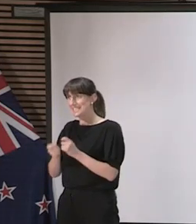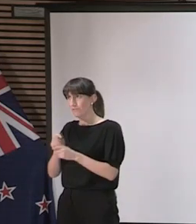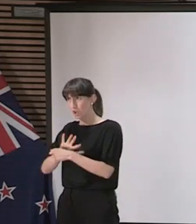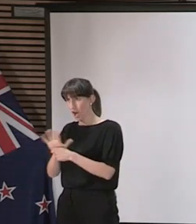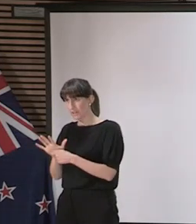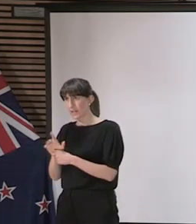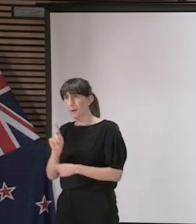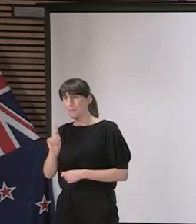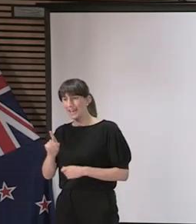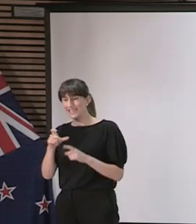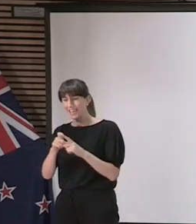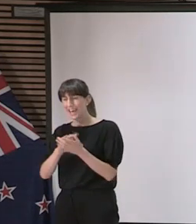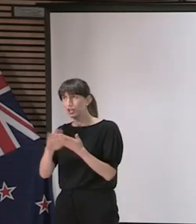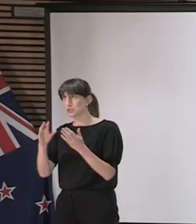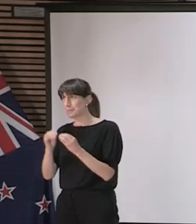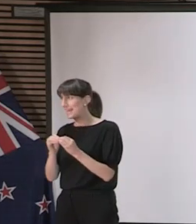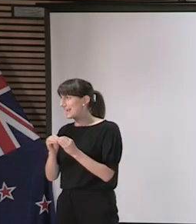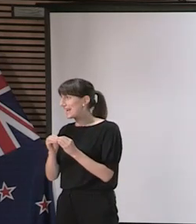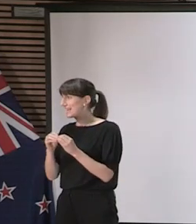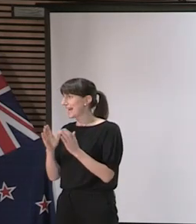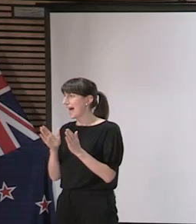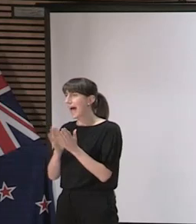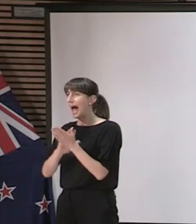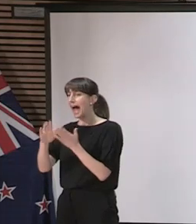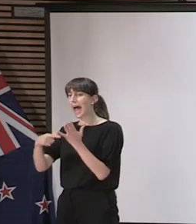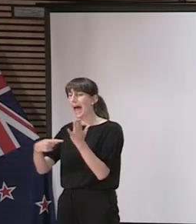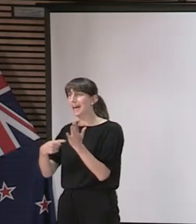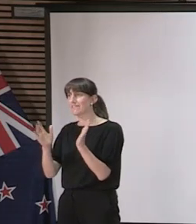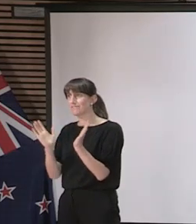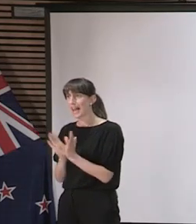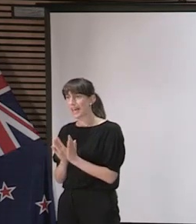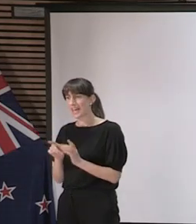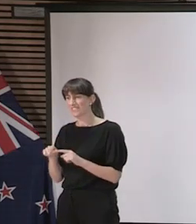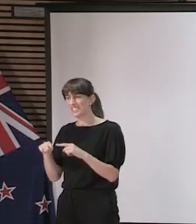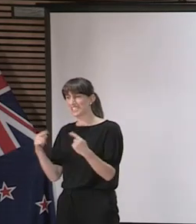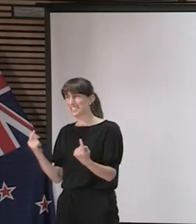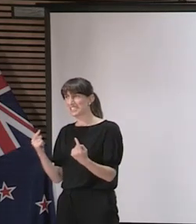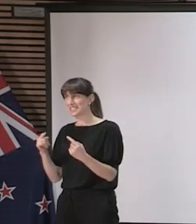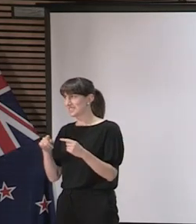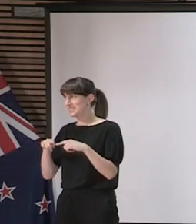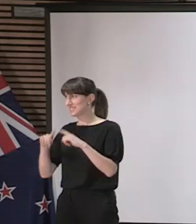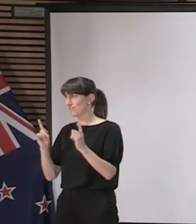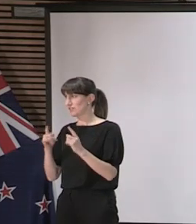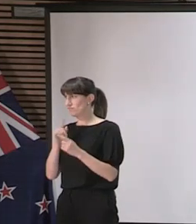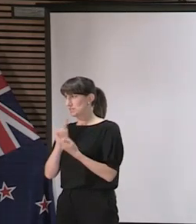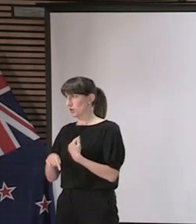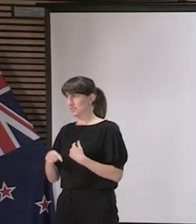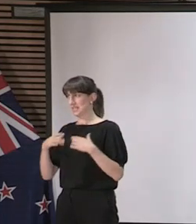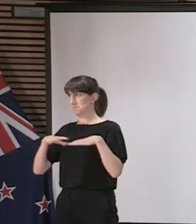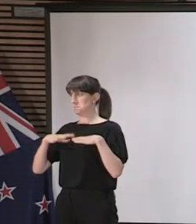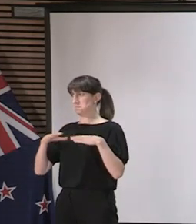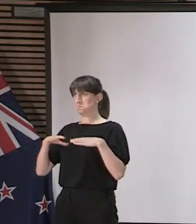ministry's position. Can you tell us why they're different? Well, we've had an ongoing discussion with the aged residential care sector about